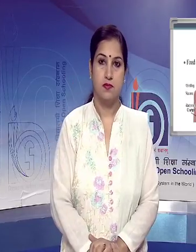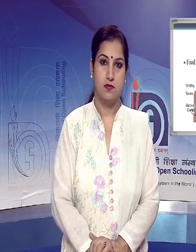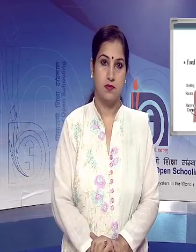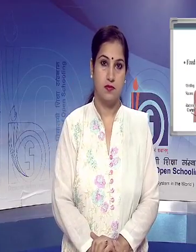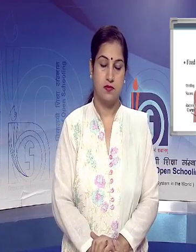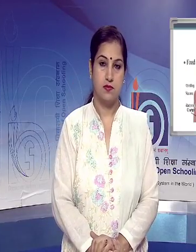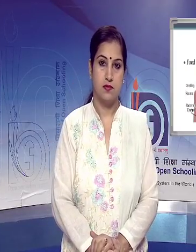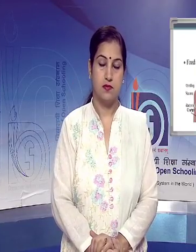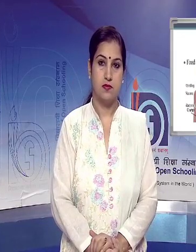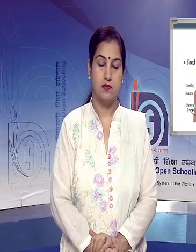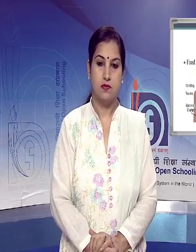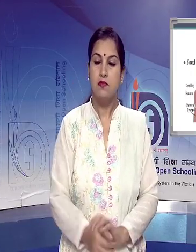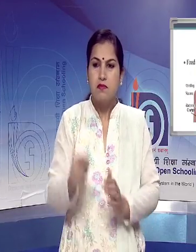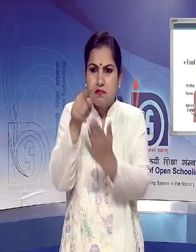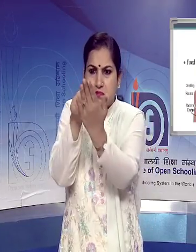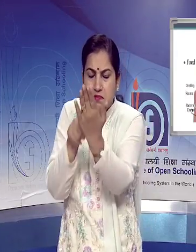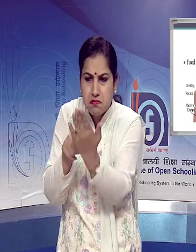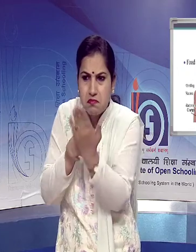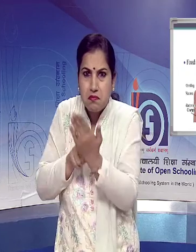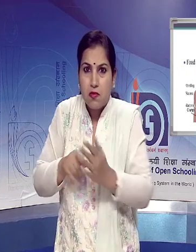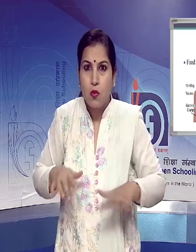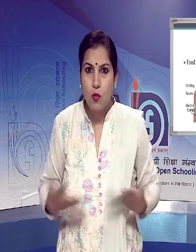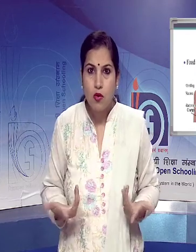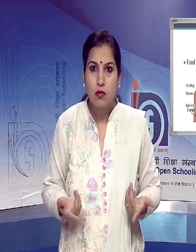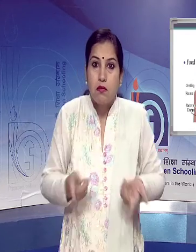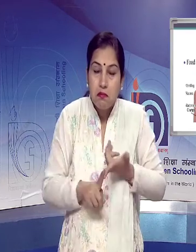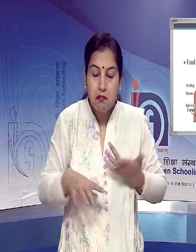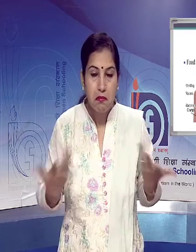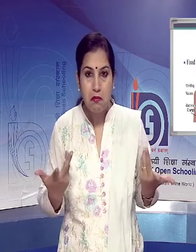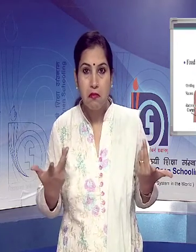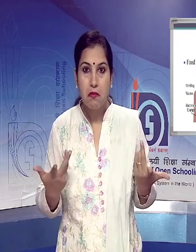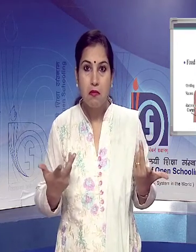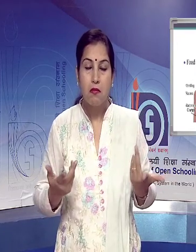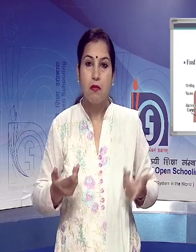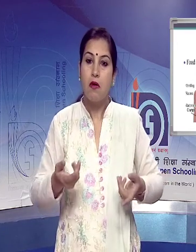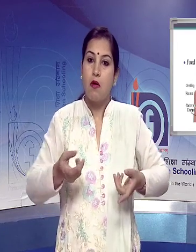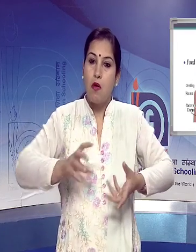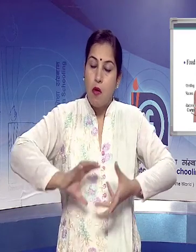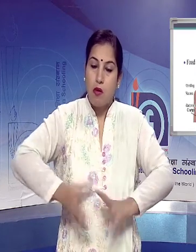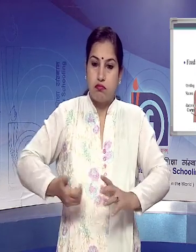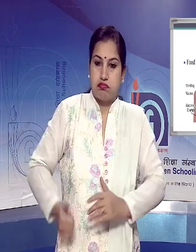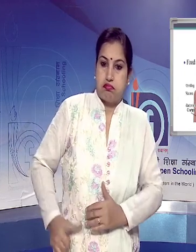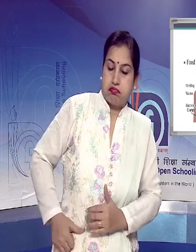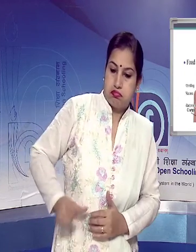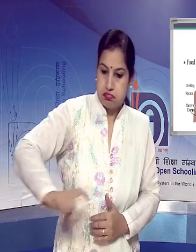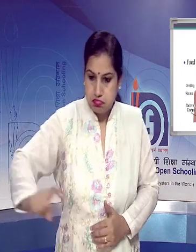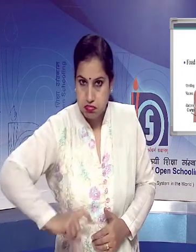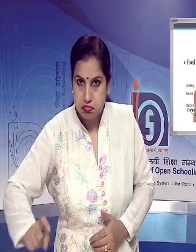The symptoms are sudden onset of a severe watery diarrhea.